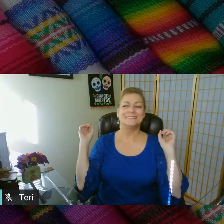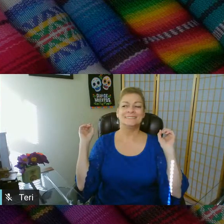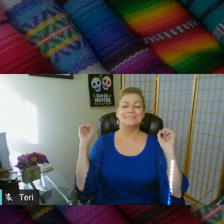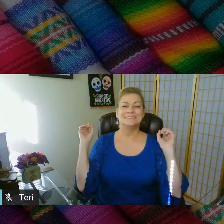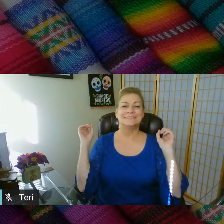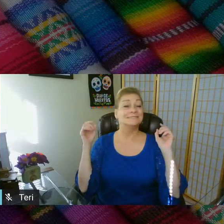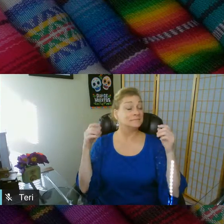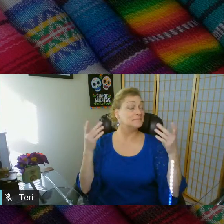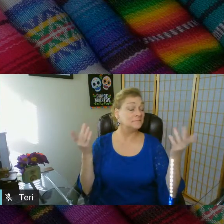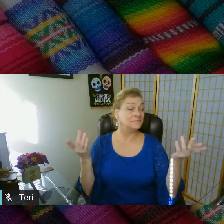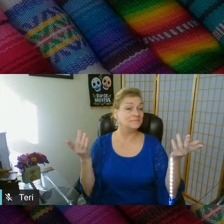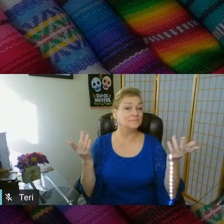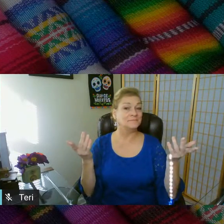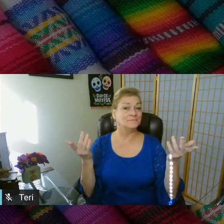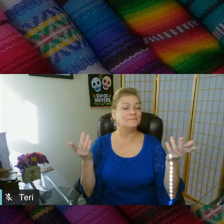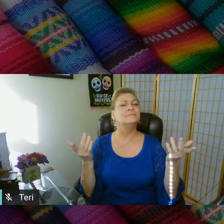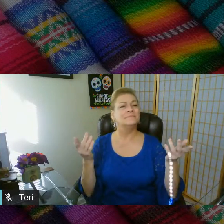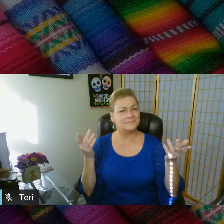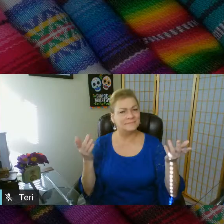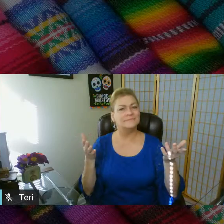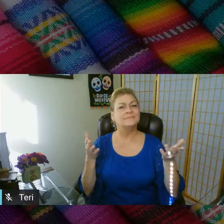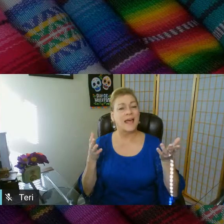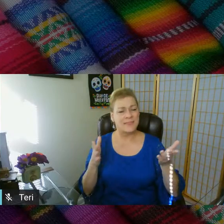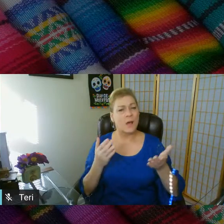to you, that edifies you,